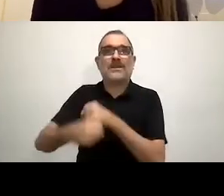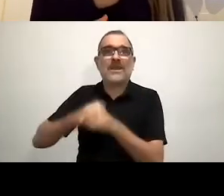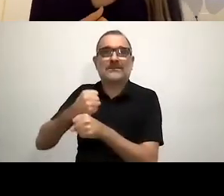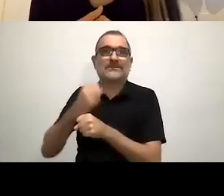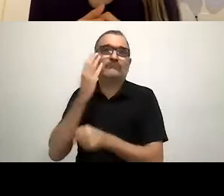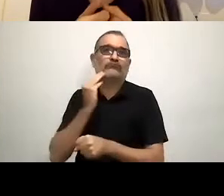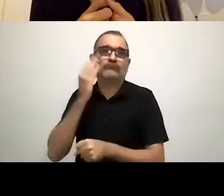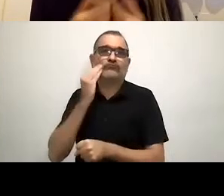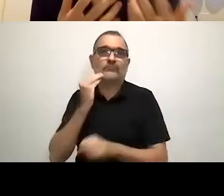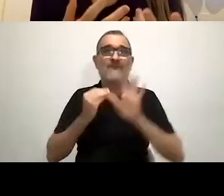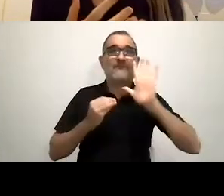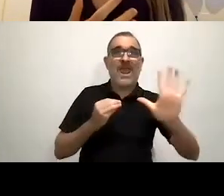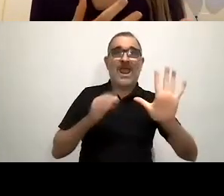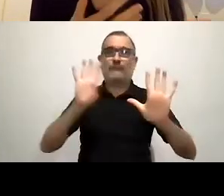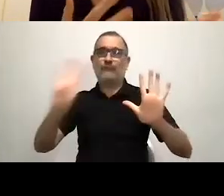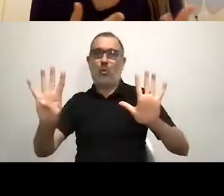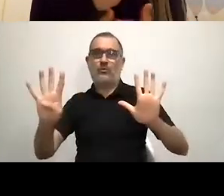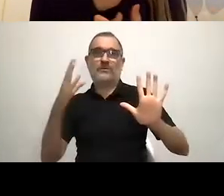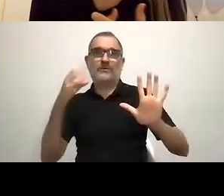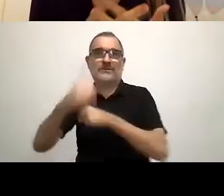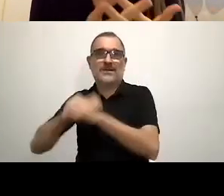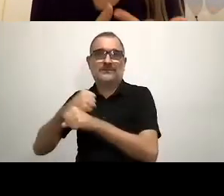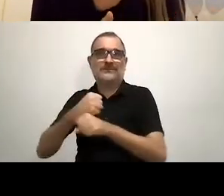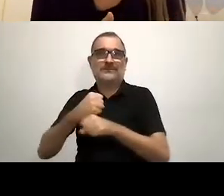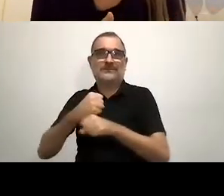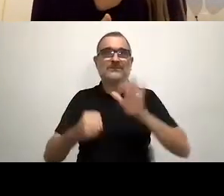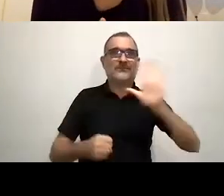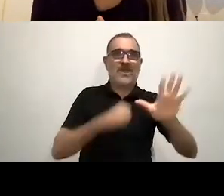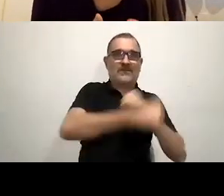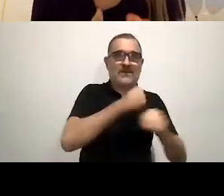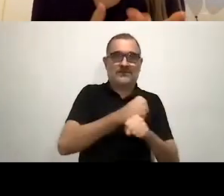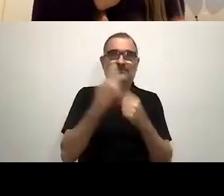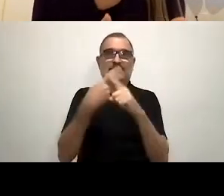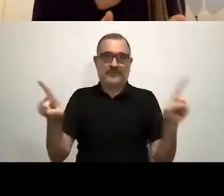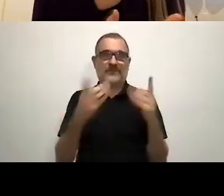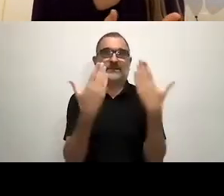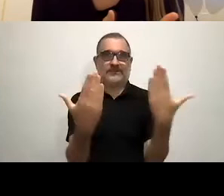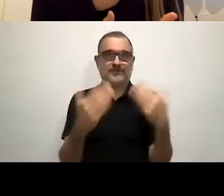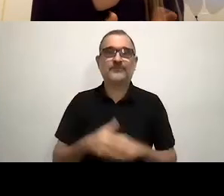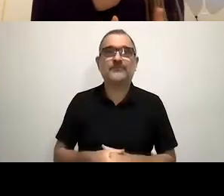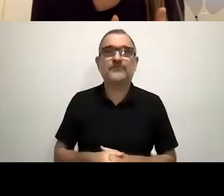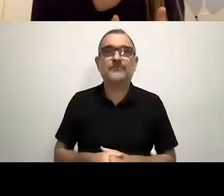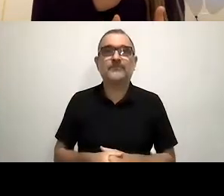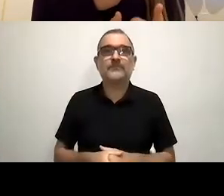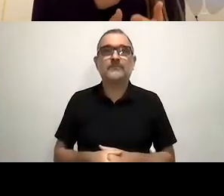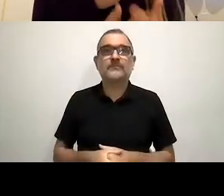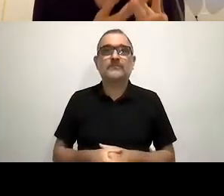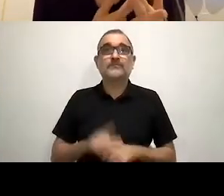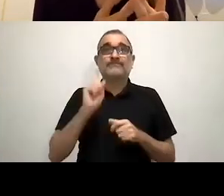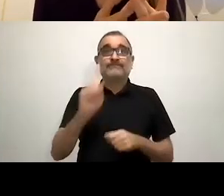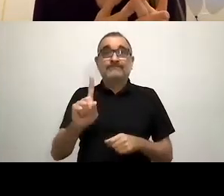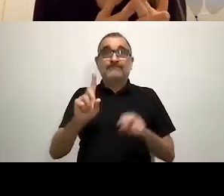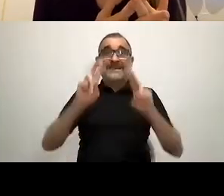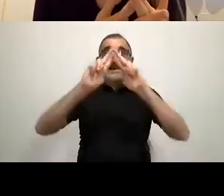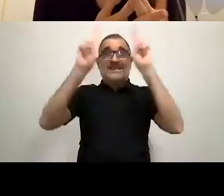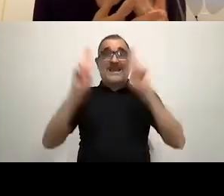skill is to have, for accredited interpreters, 3 years of experience in international sign language interpreting,